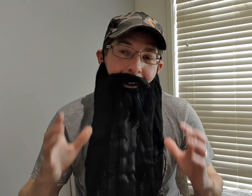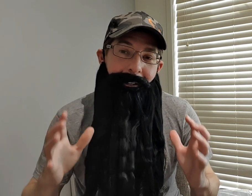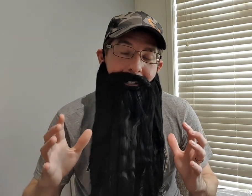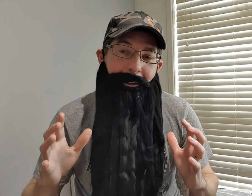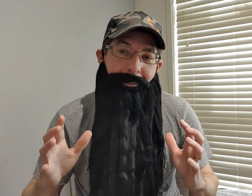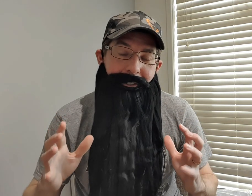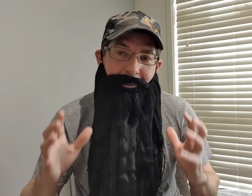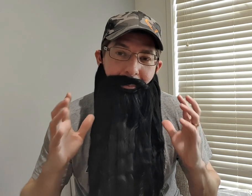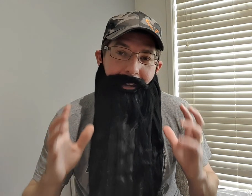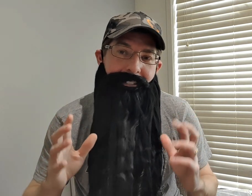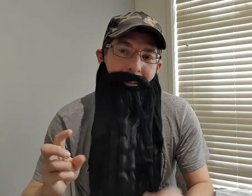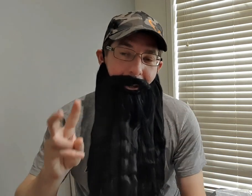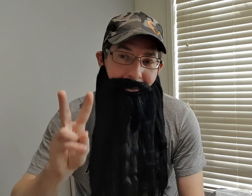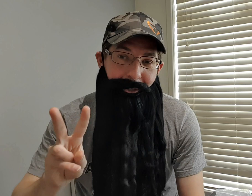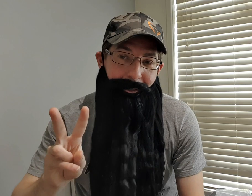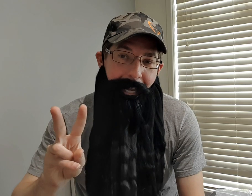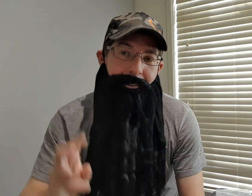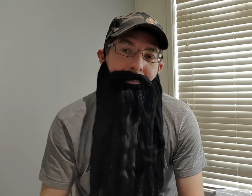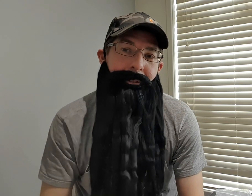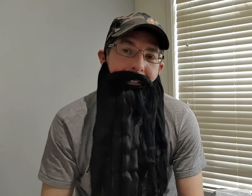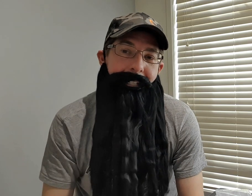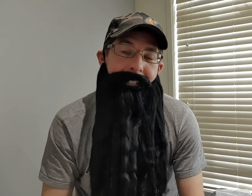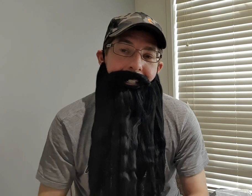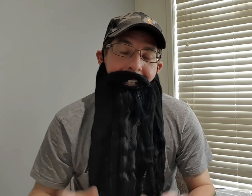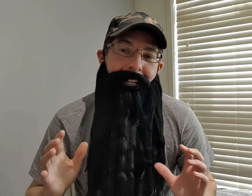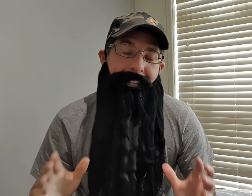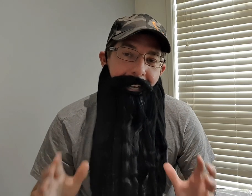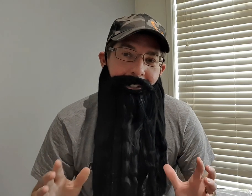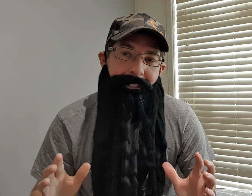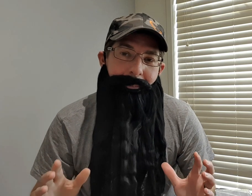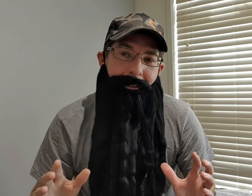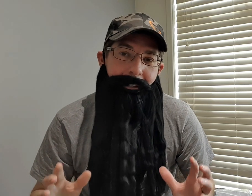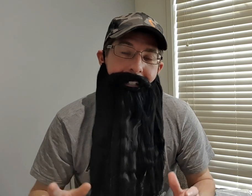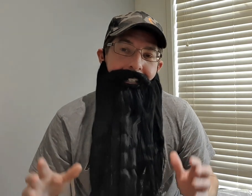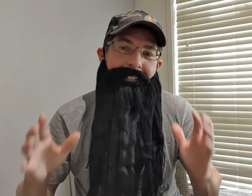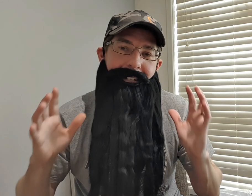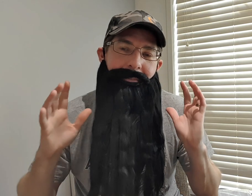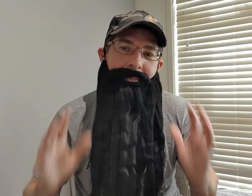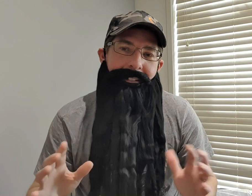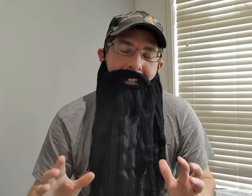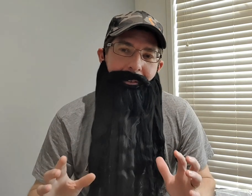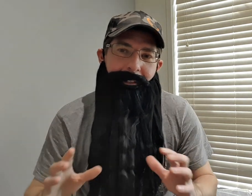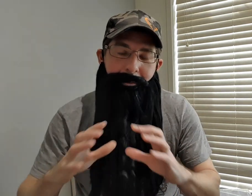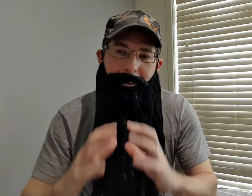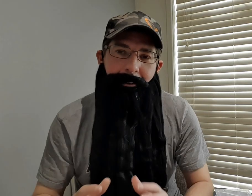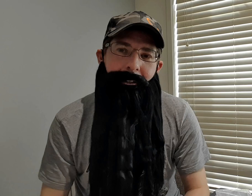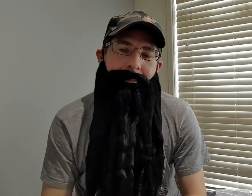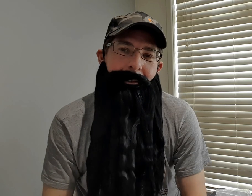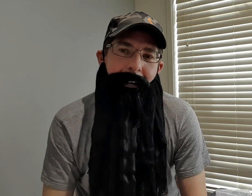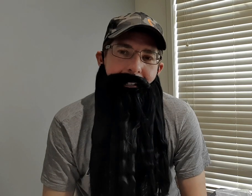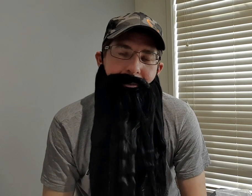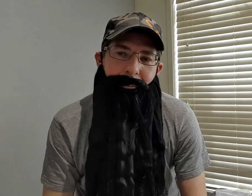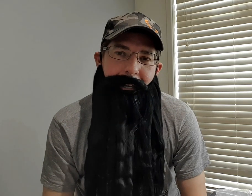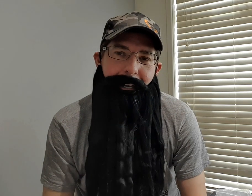that you can only go fishing for a maximum of 2 hours per day. And catch number three is that you must stay within a